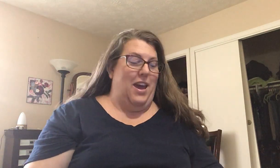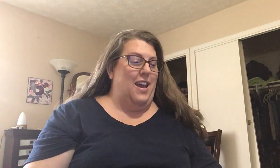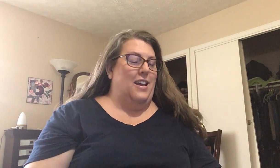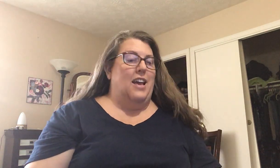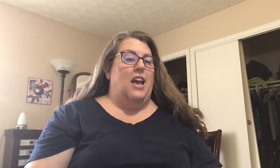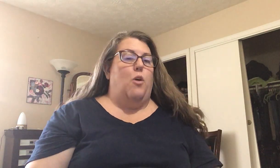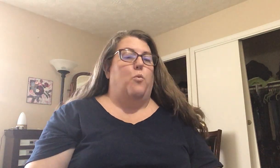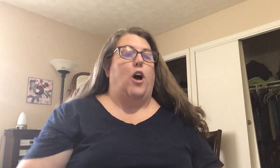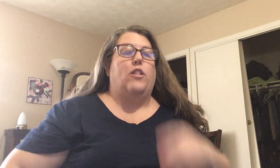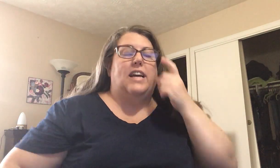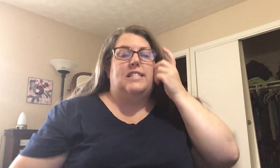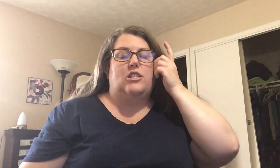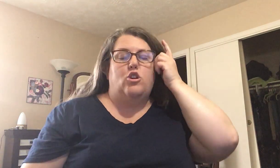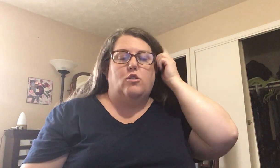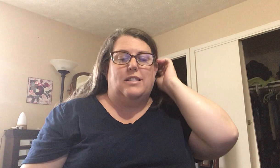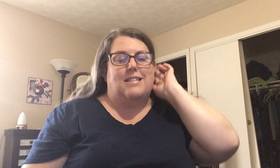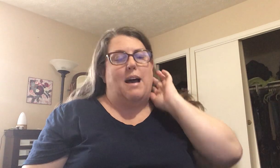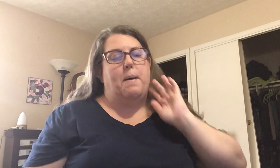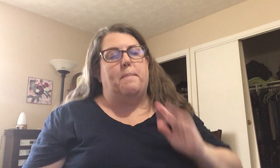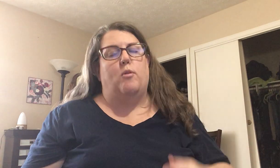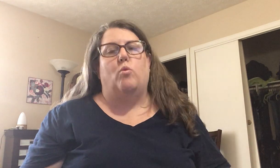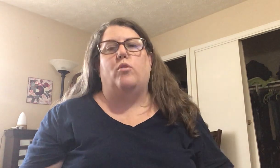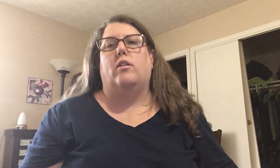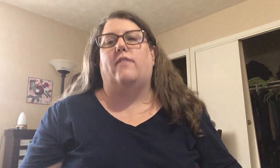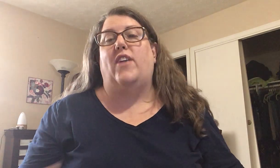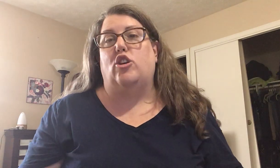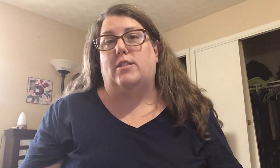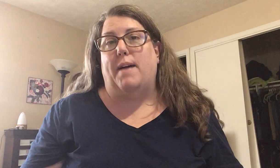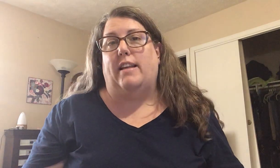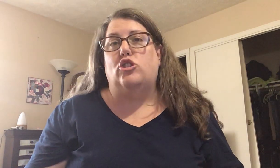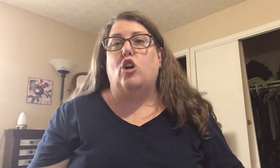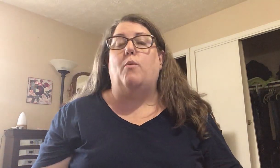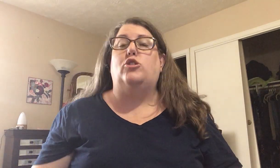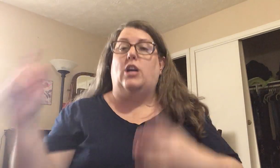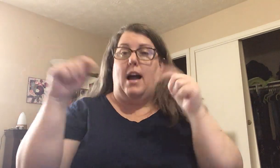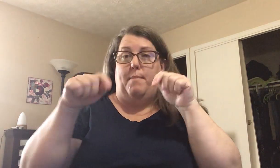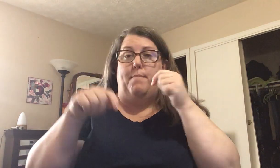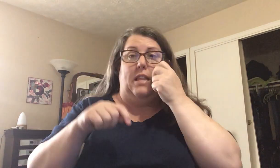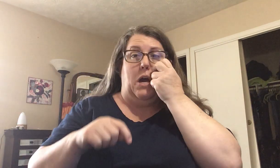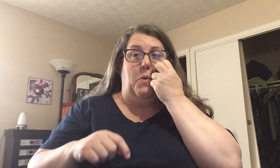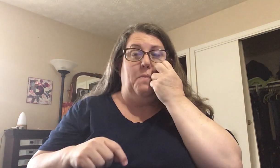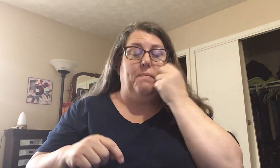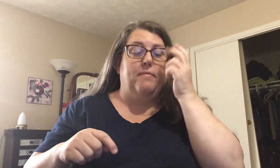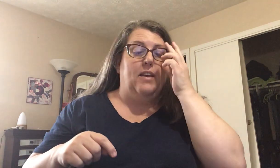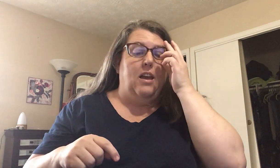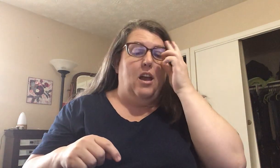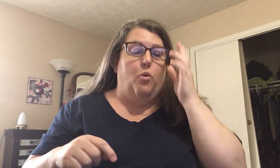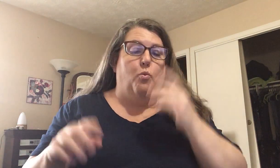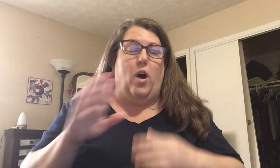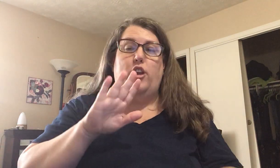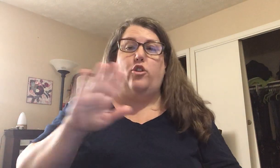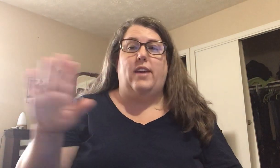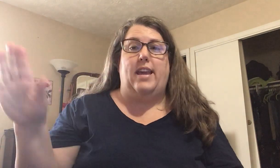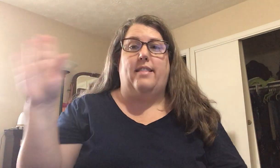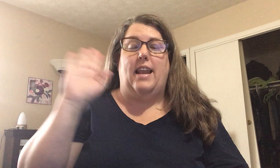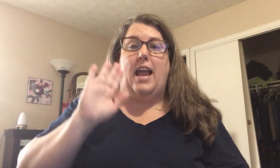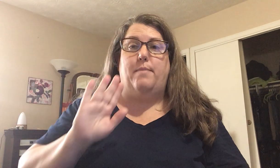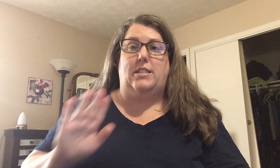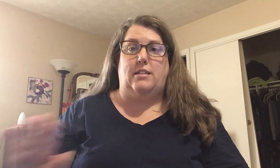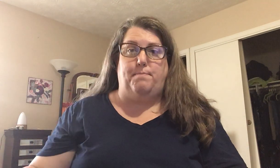Okay. Well, let's do some finger spelling. So I want you to comment below what you think that I am